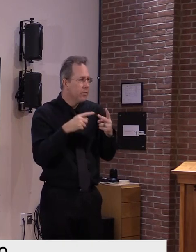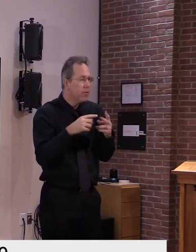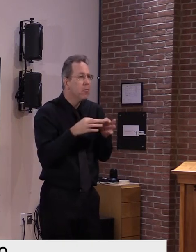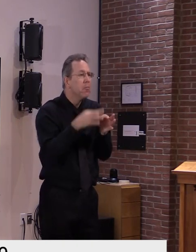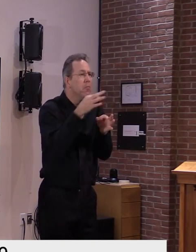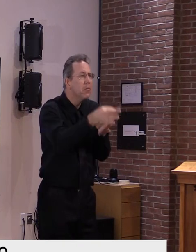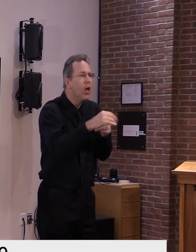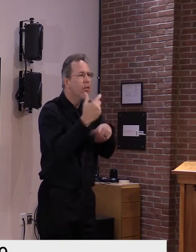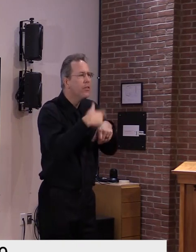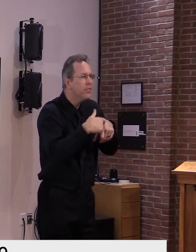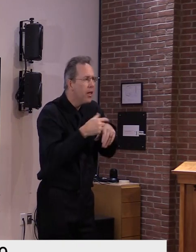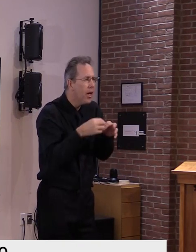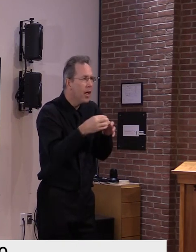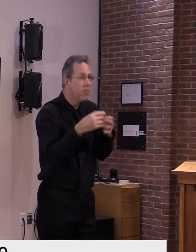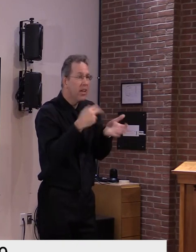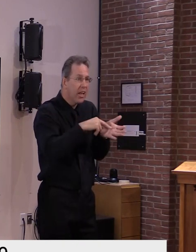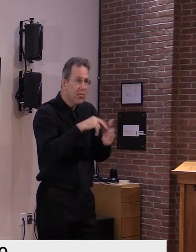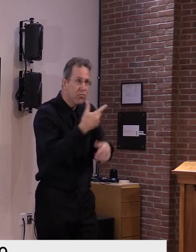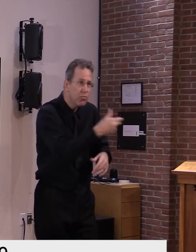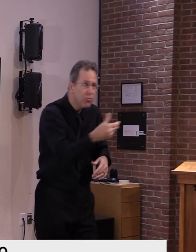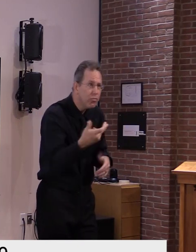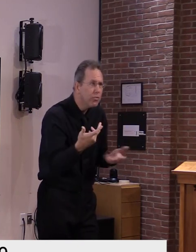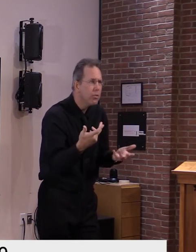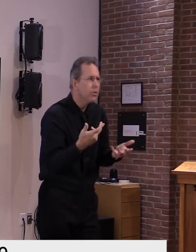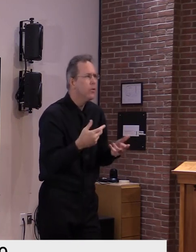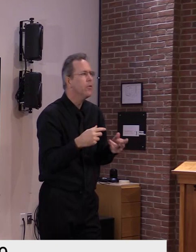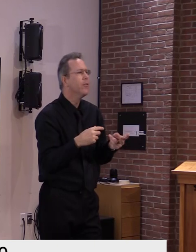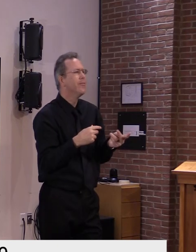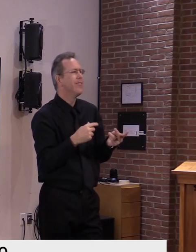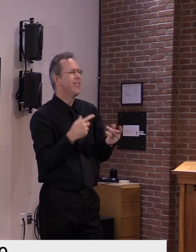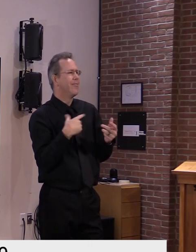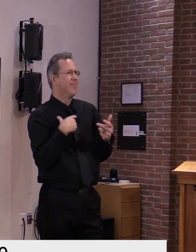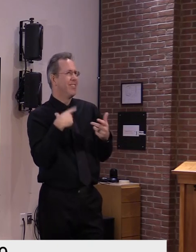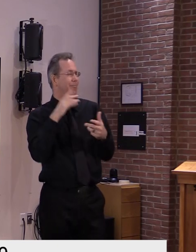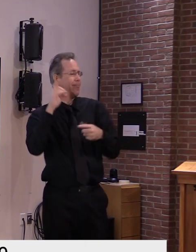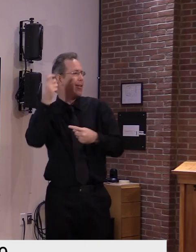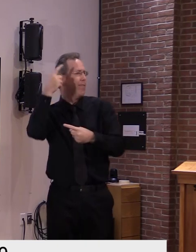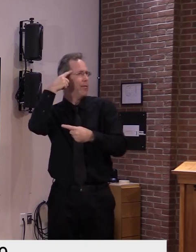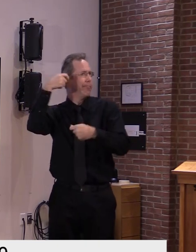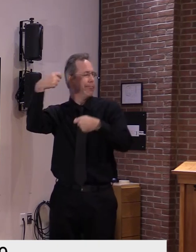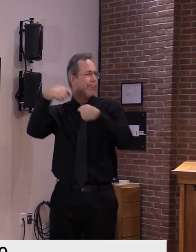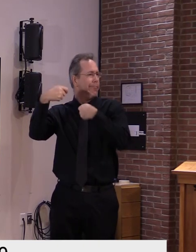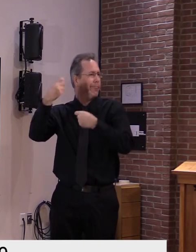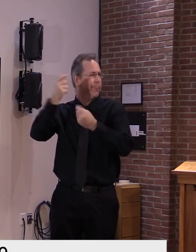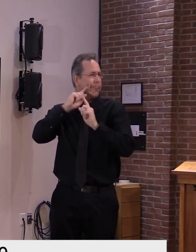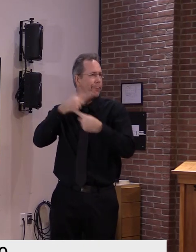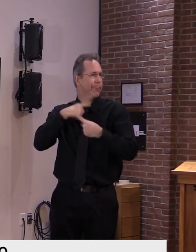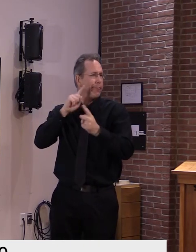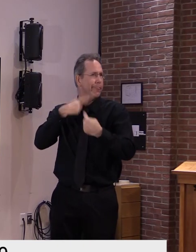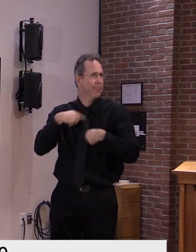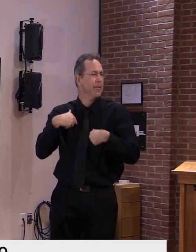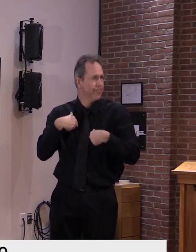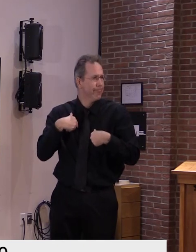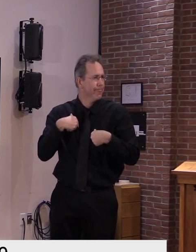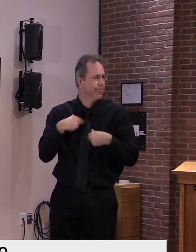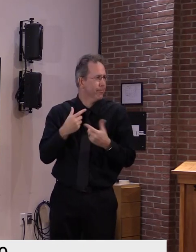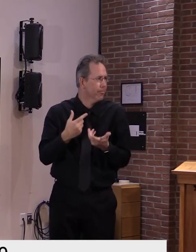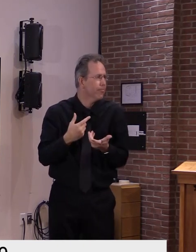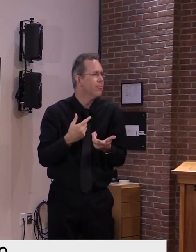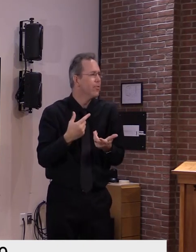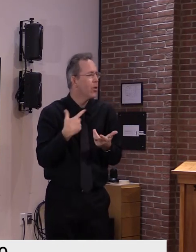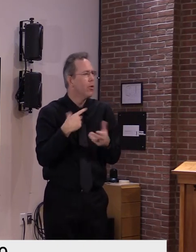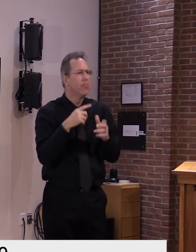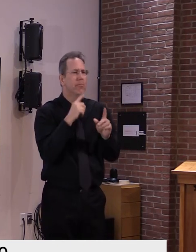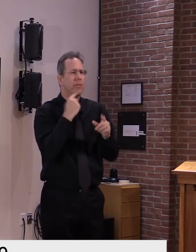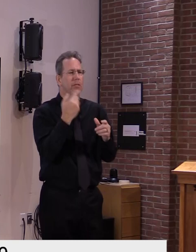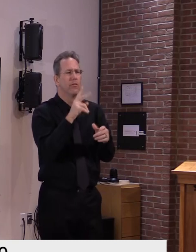required and then shipping that in. So they're kind of telling us right off the top of the bat, don't use your discretion.